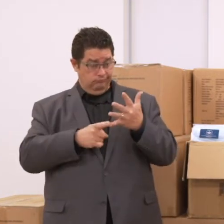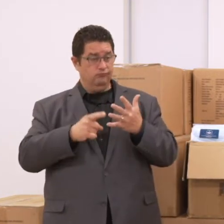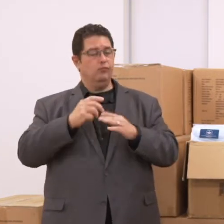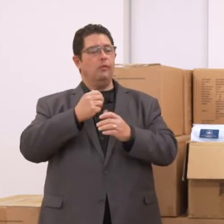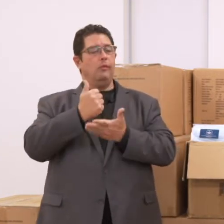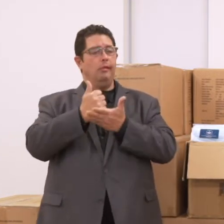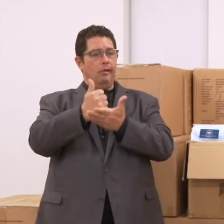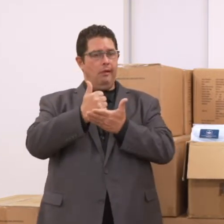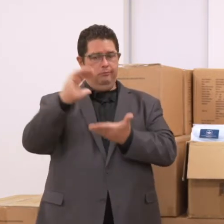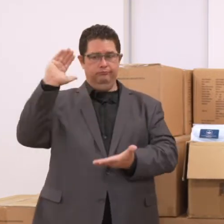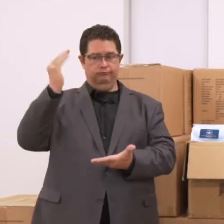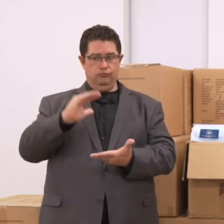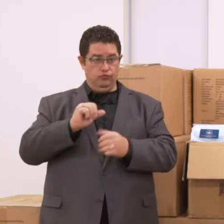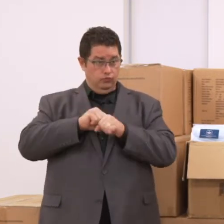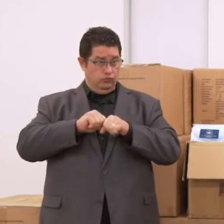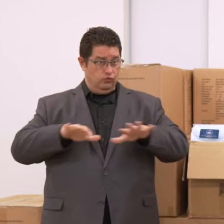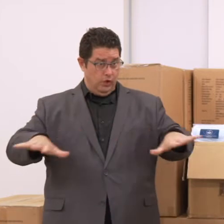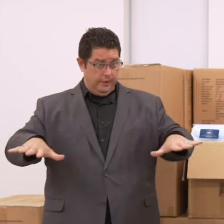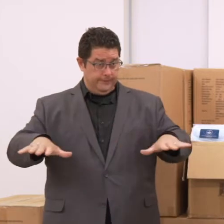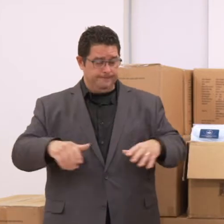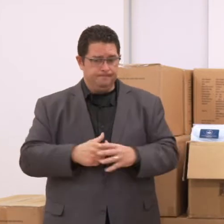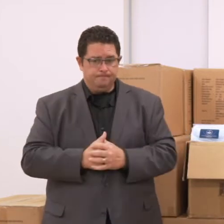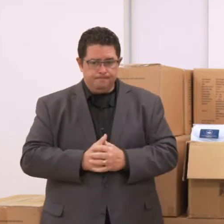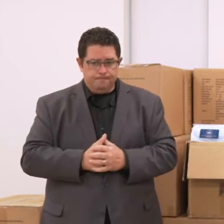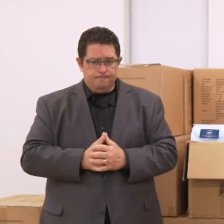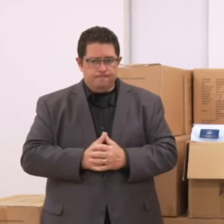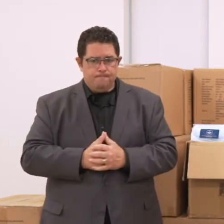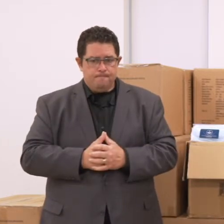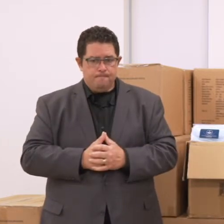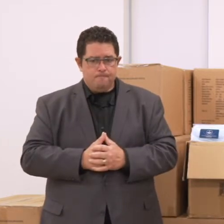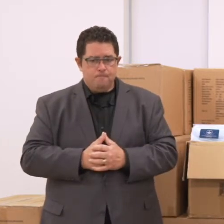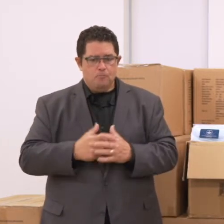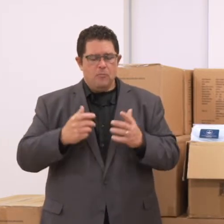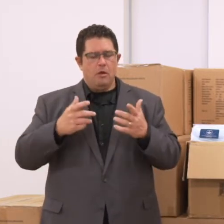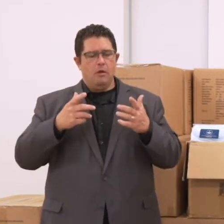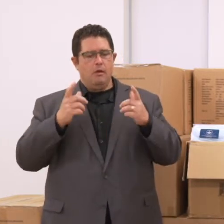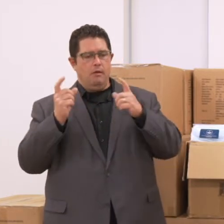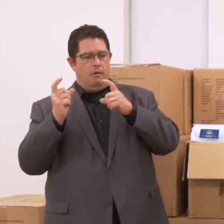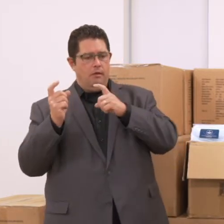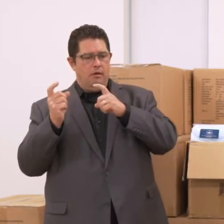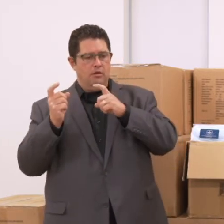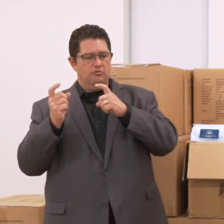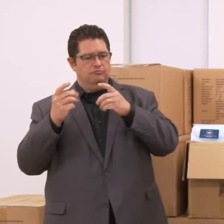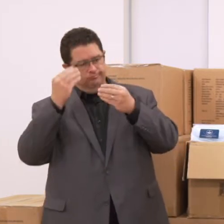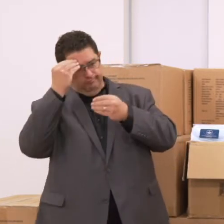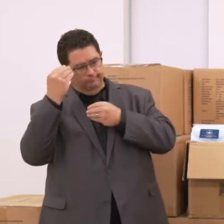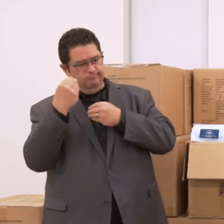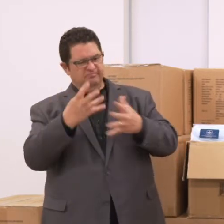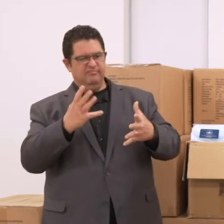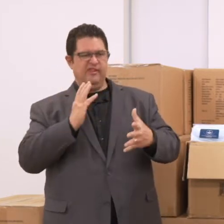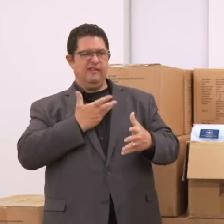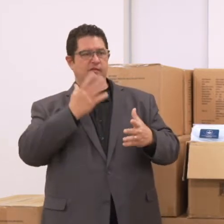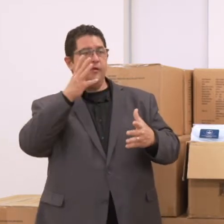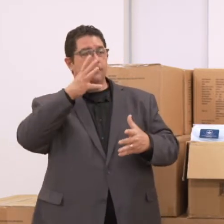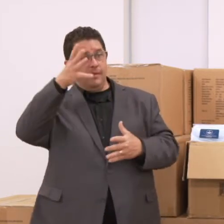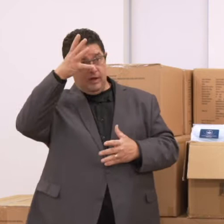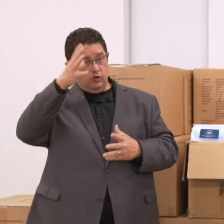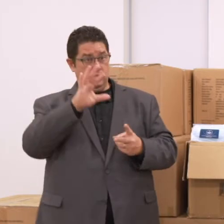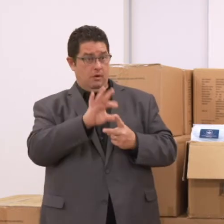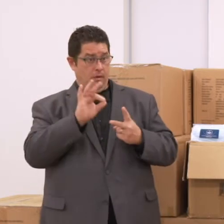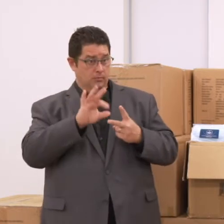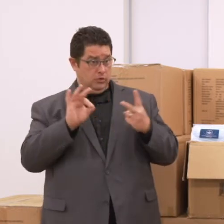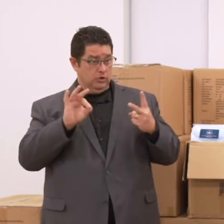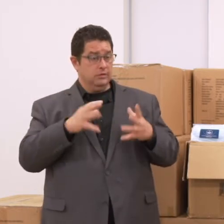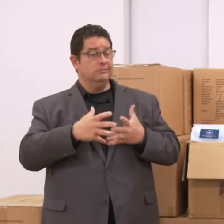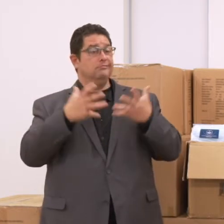of COVID-19 in our community and give our parents an option as much as possible to